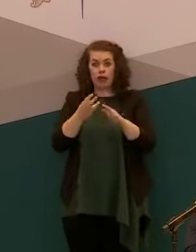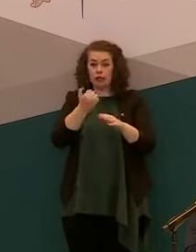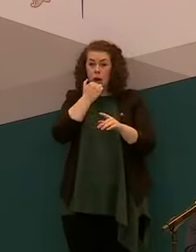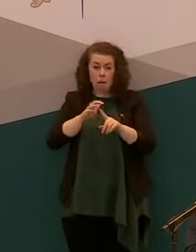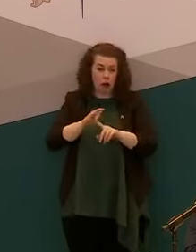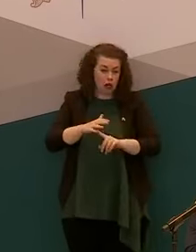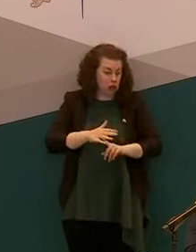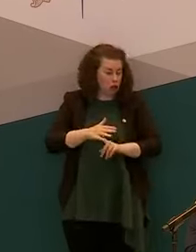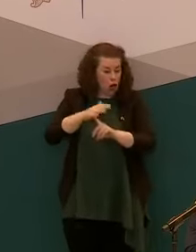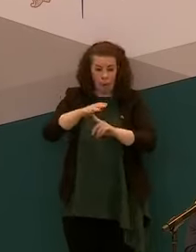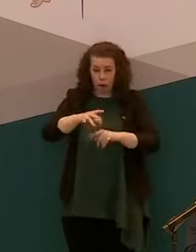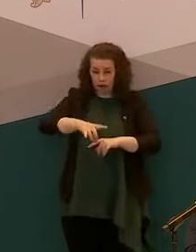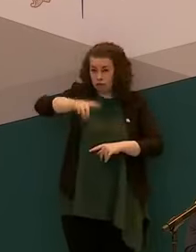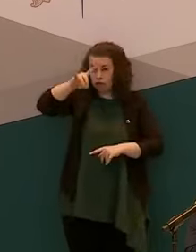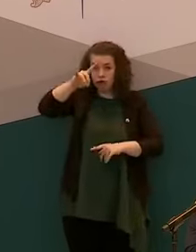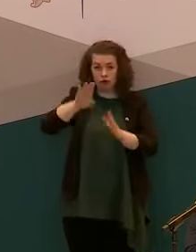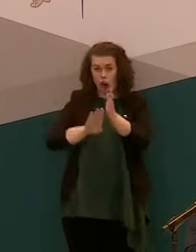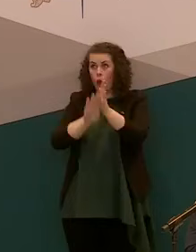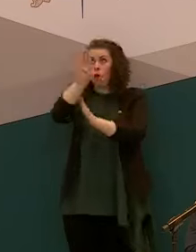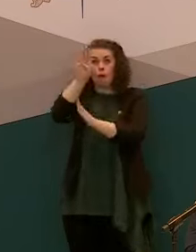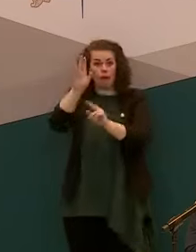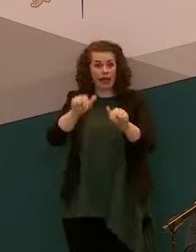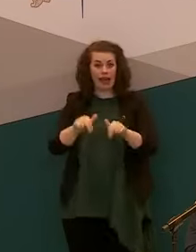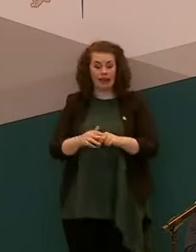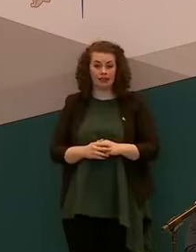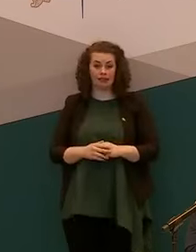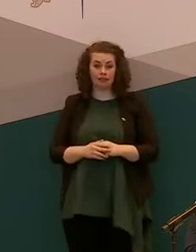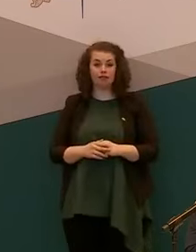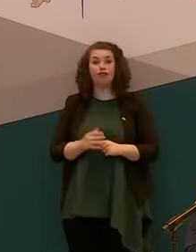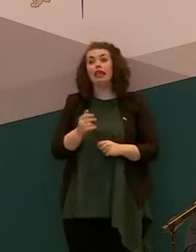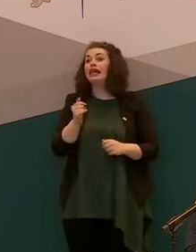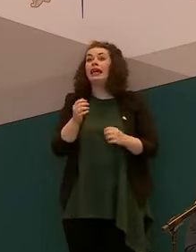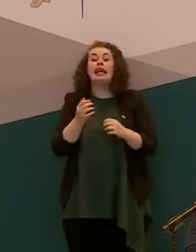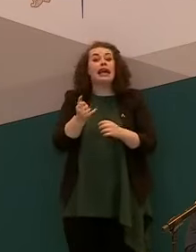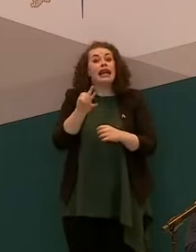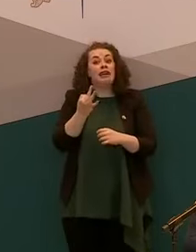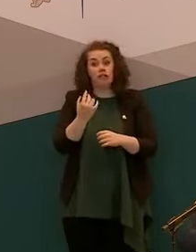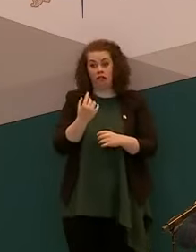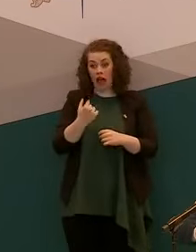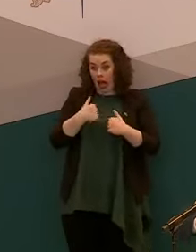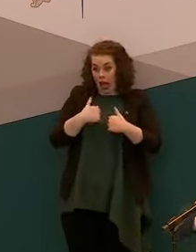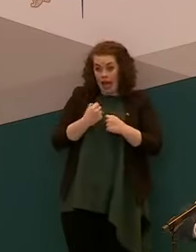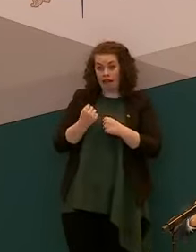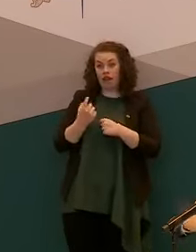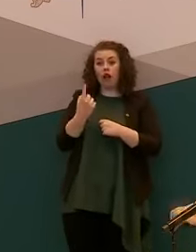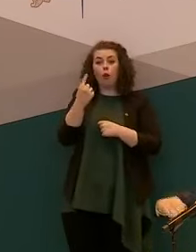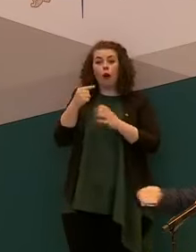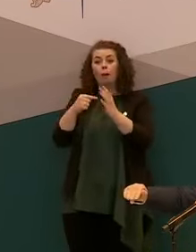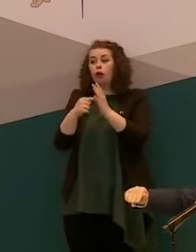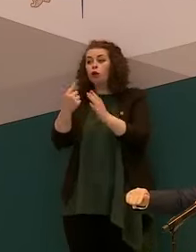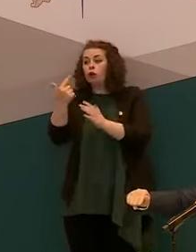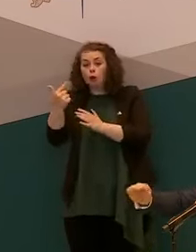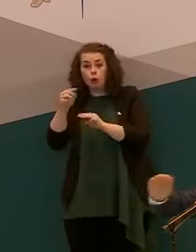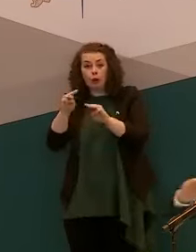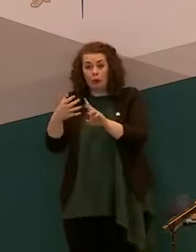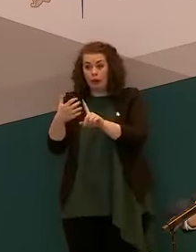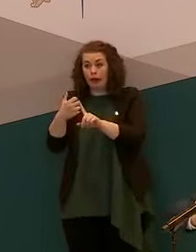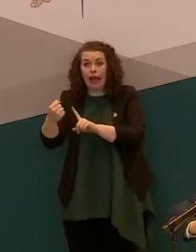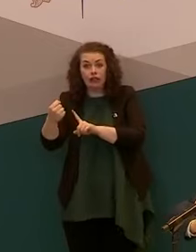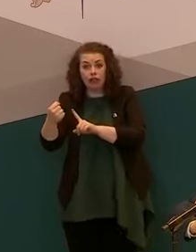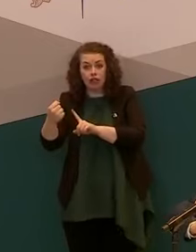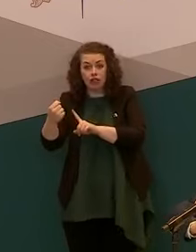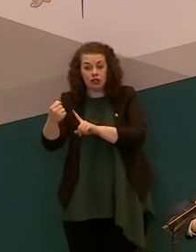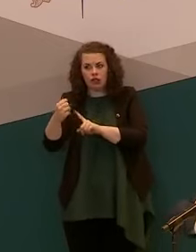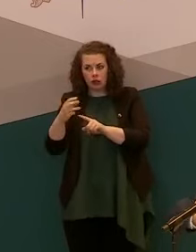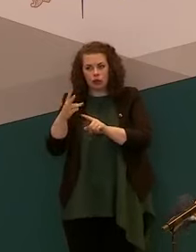cases. Even an R value of an increase up to 1.2 would put us on an unsustainable track. We mightn't get there as